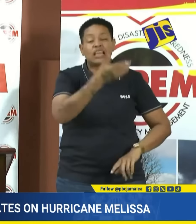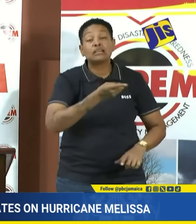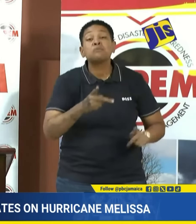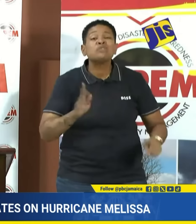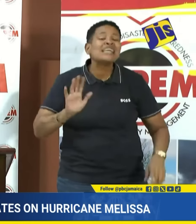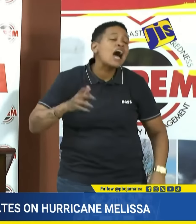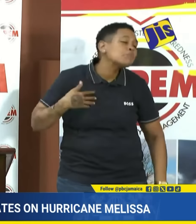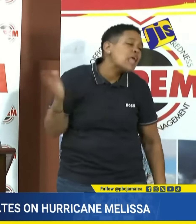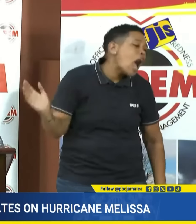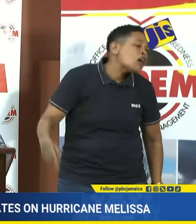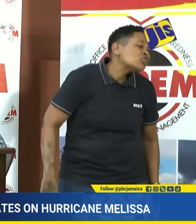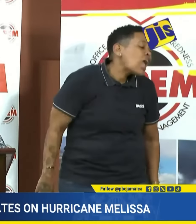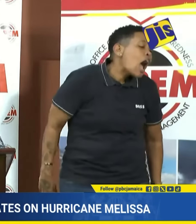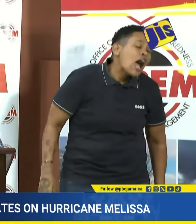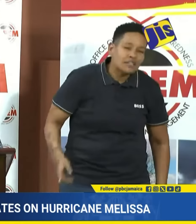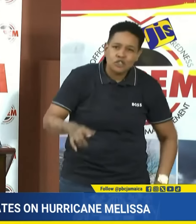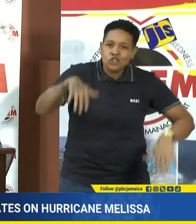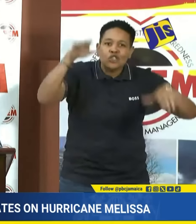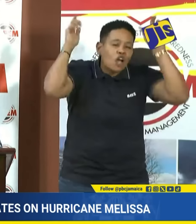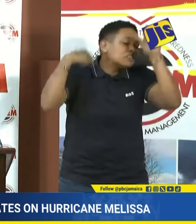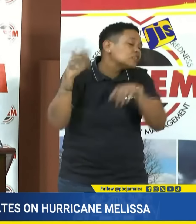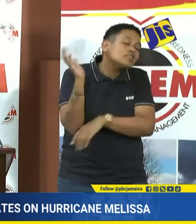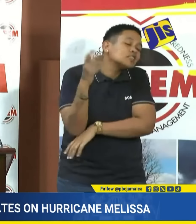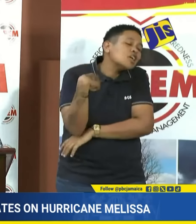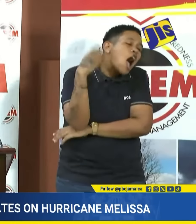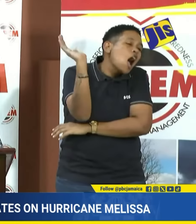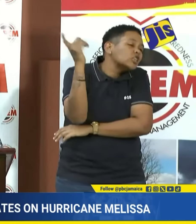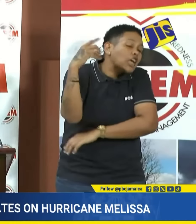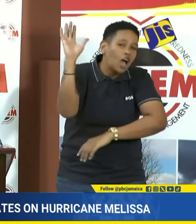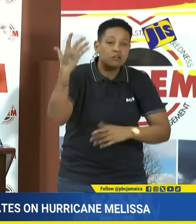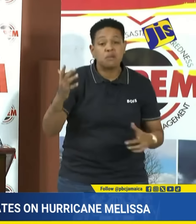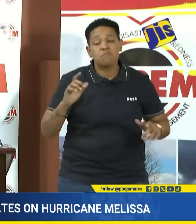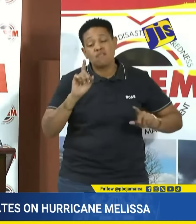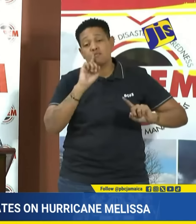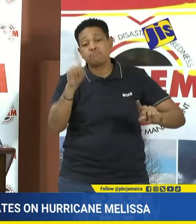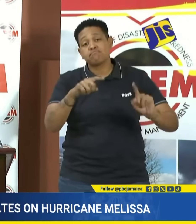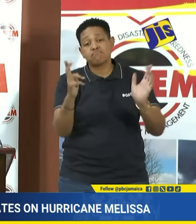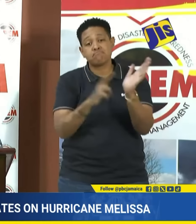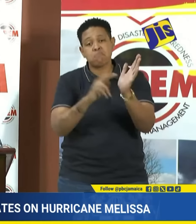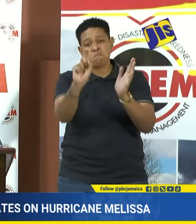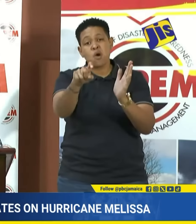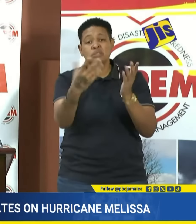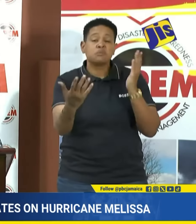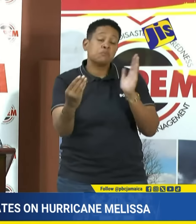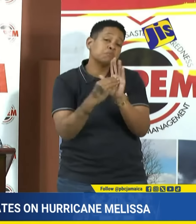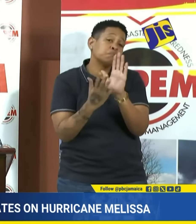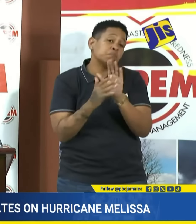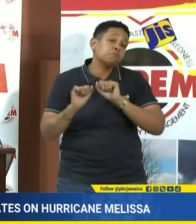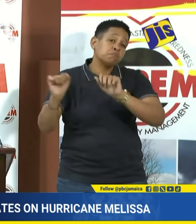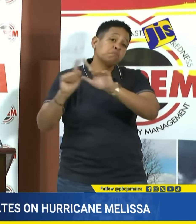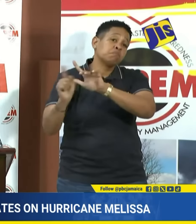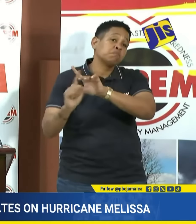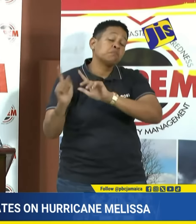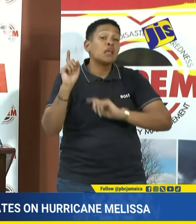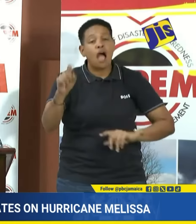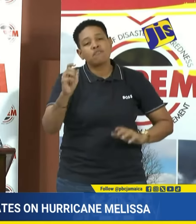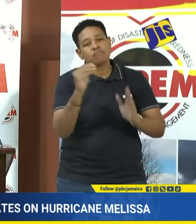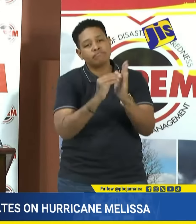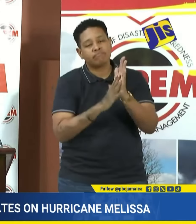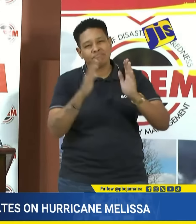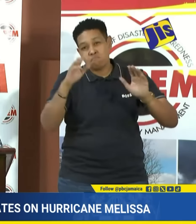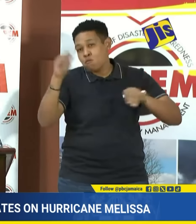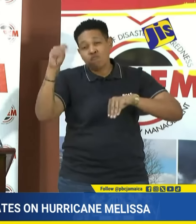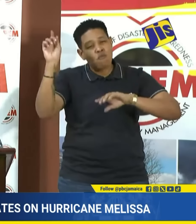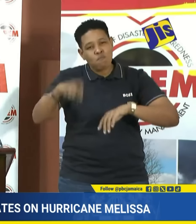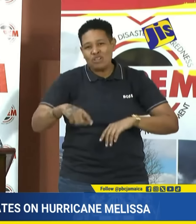not want to leave. We may have to do evacuation orders, and that decision is going to be taken later this afternoon. And